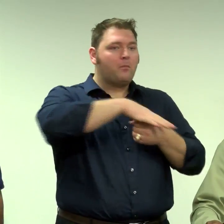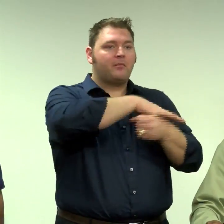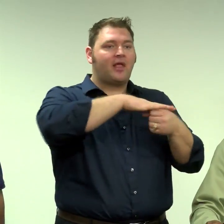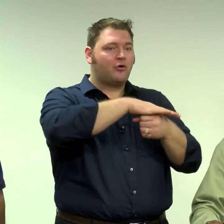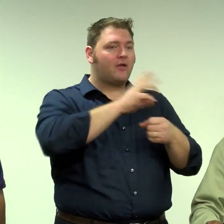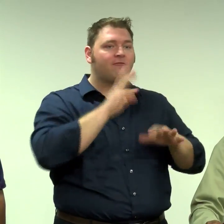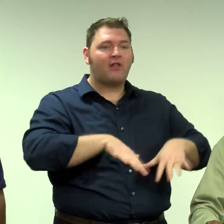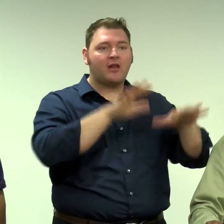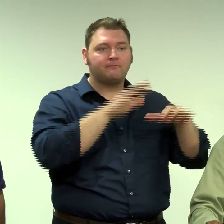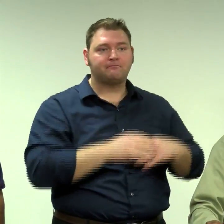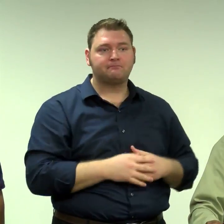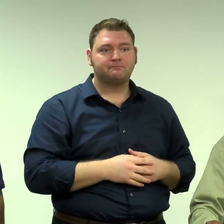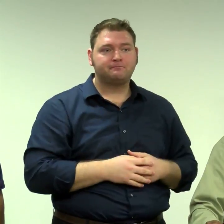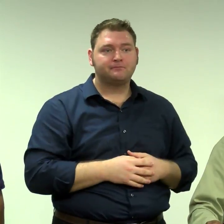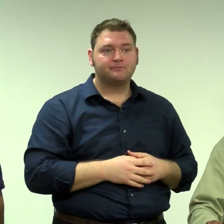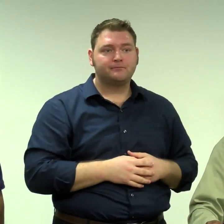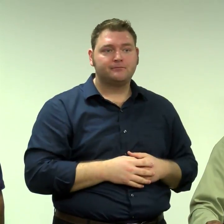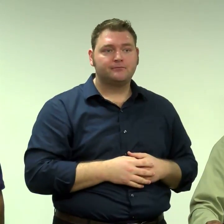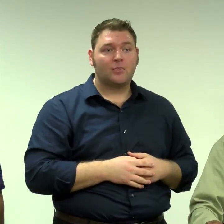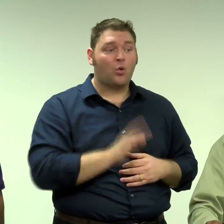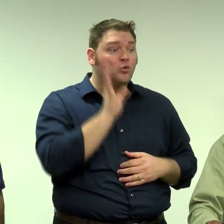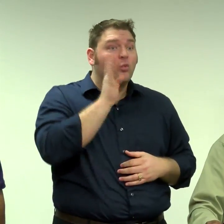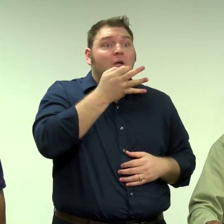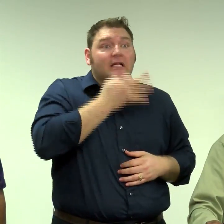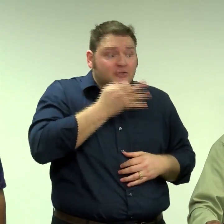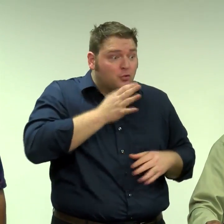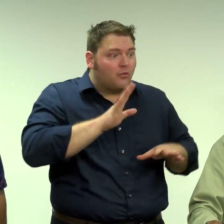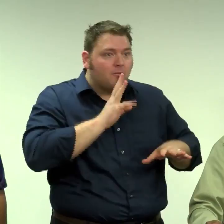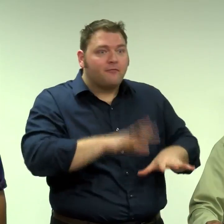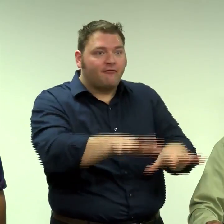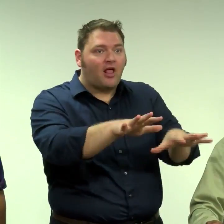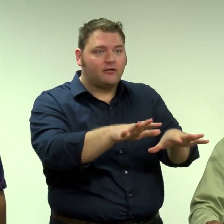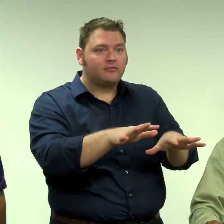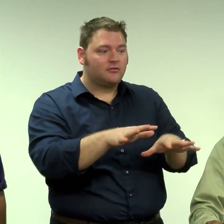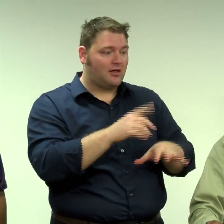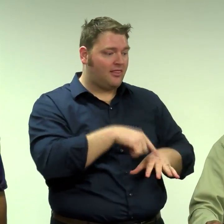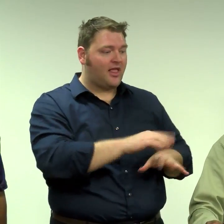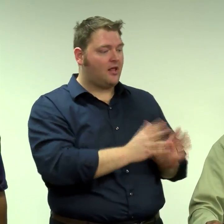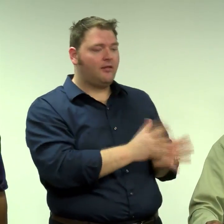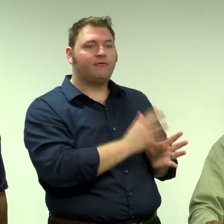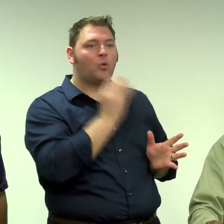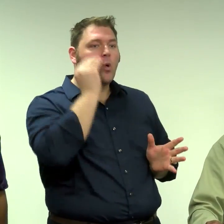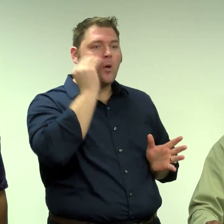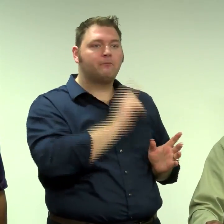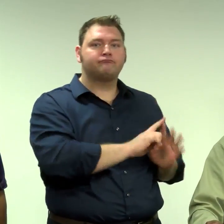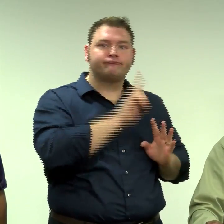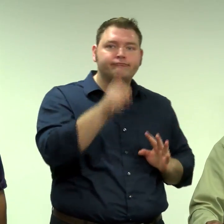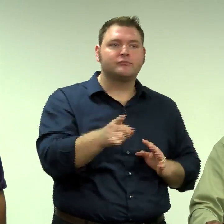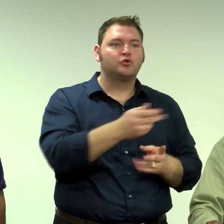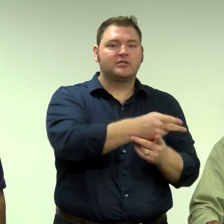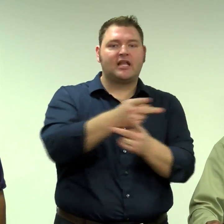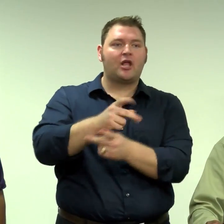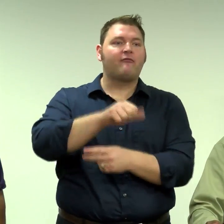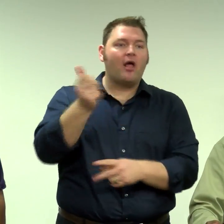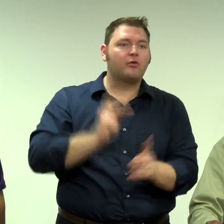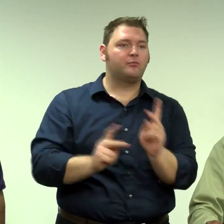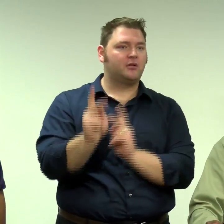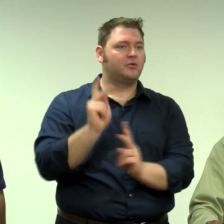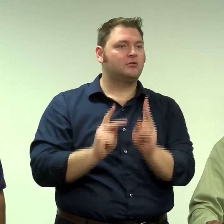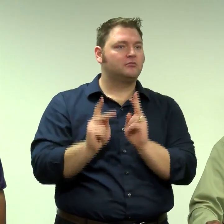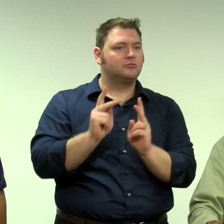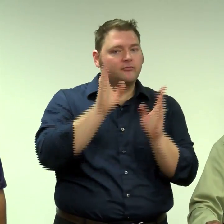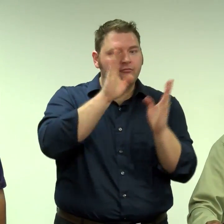that are flooding or about to flood, and they have left their homes in order to take care of other